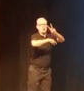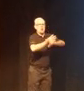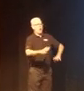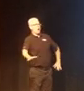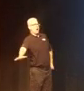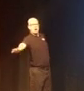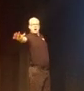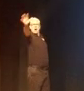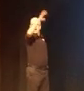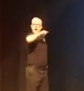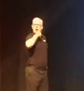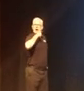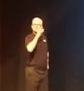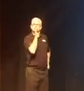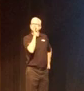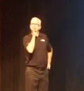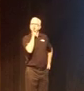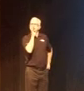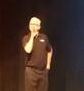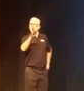the number of people all over the world are hearing.